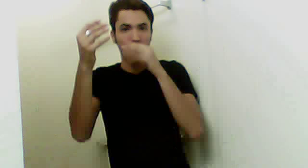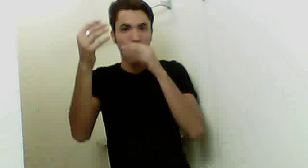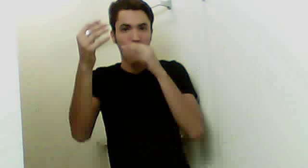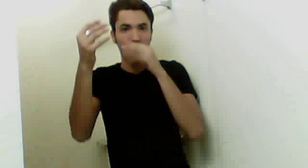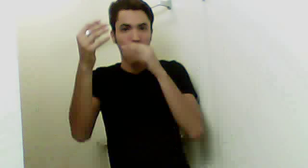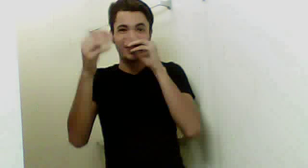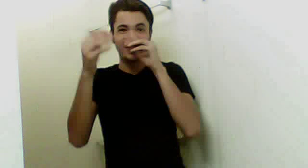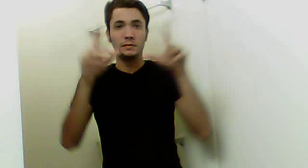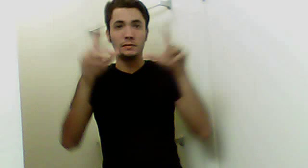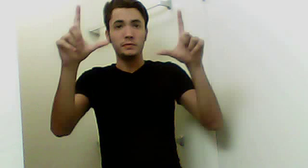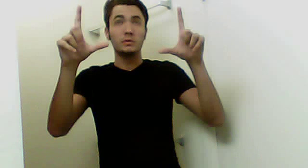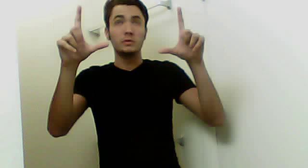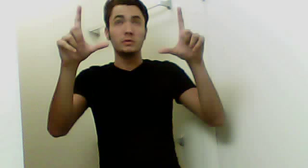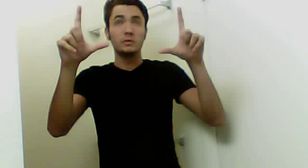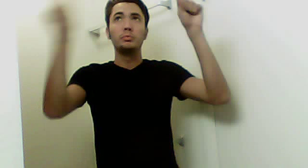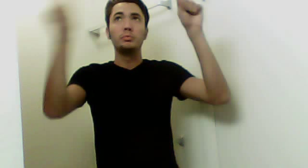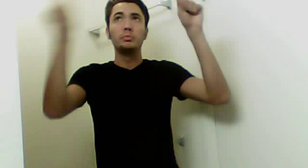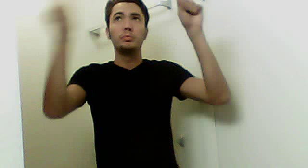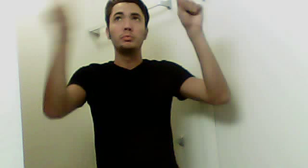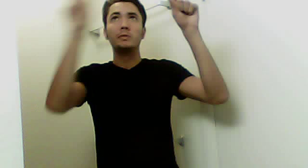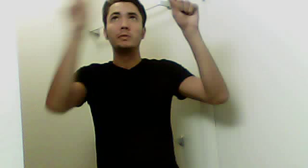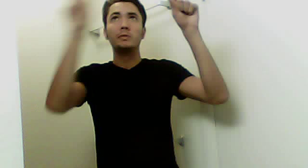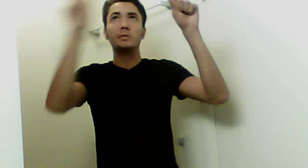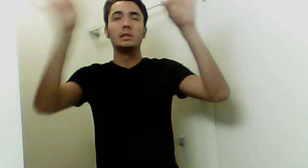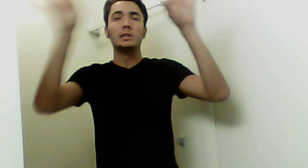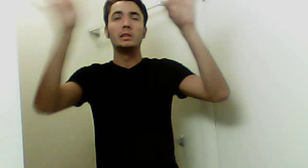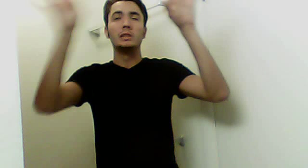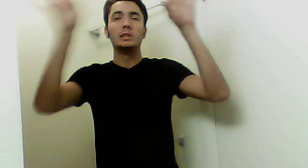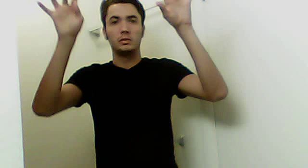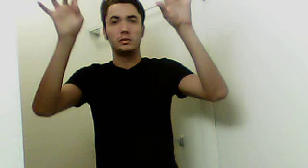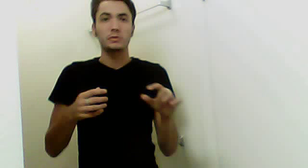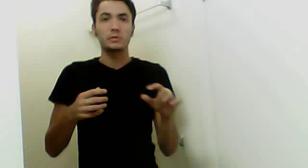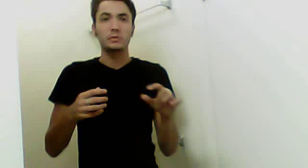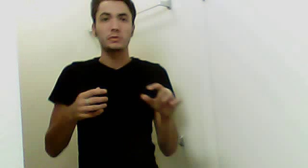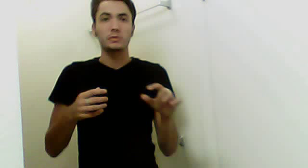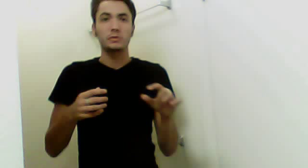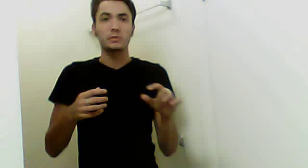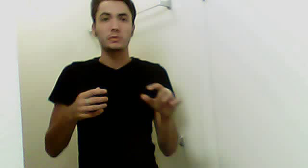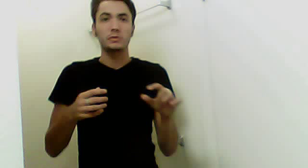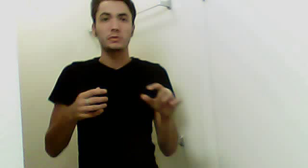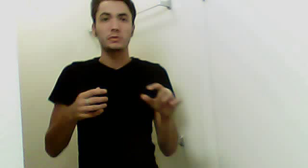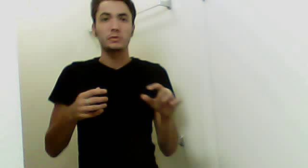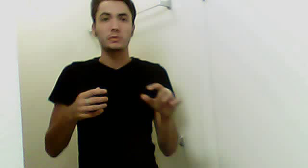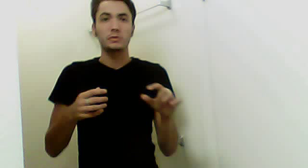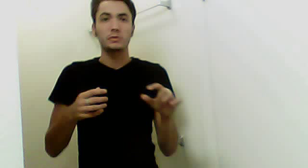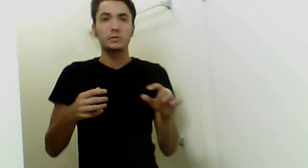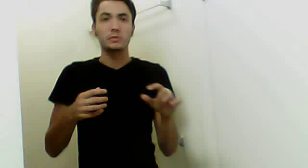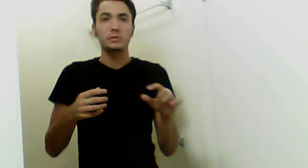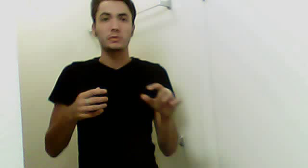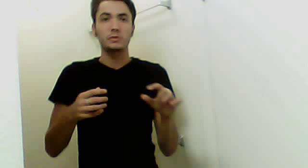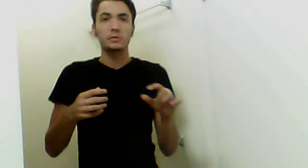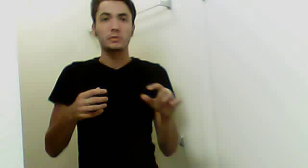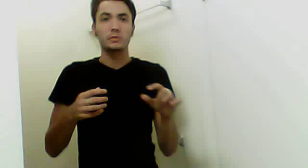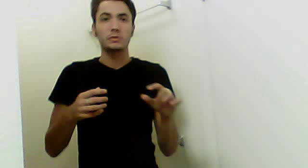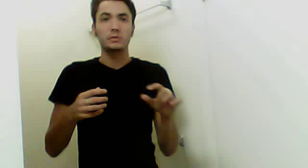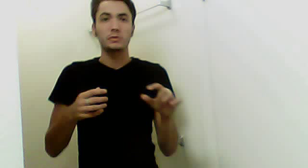where you put in your state? Don't open the pop-up menu. That's a terrible waste of calories. Type the first letter of your state